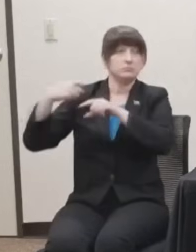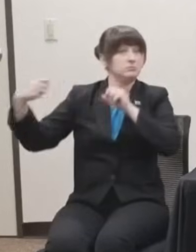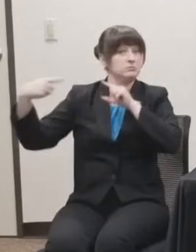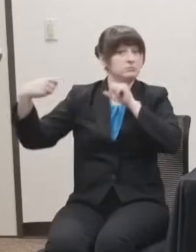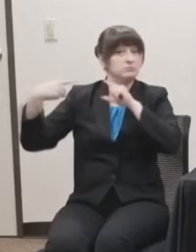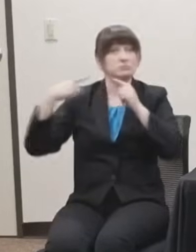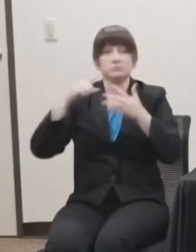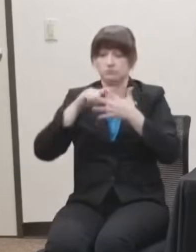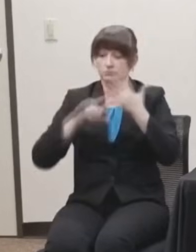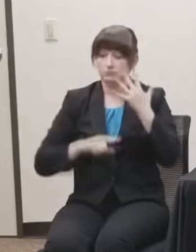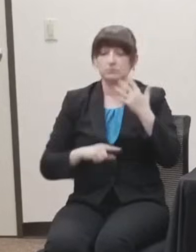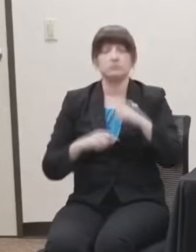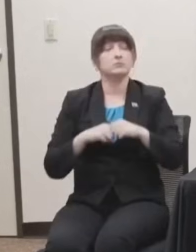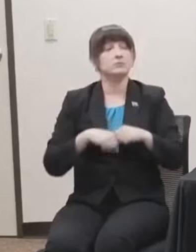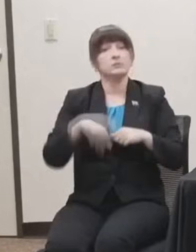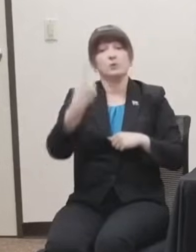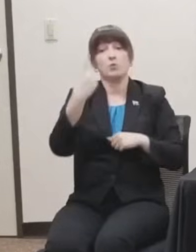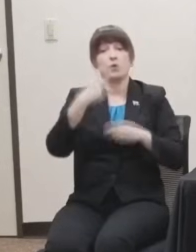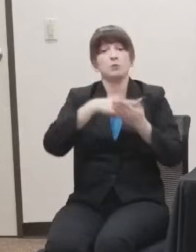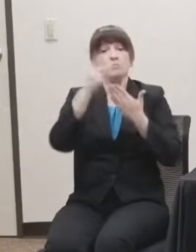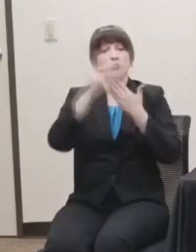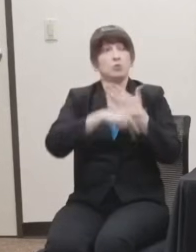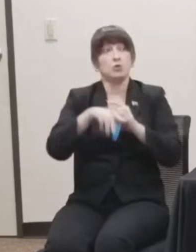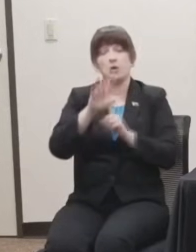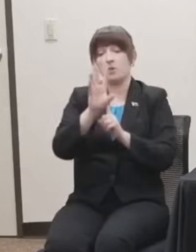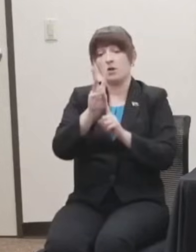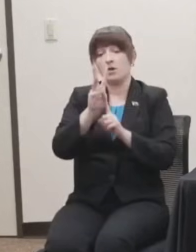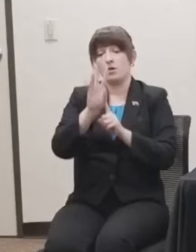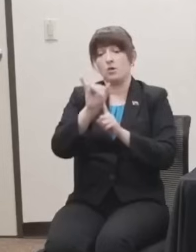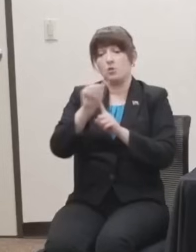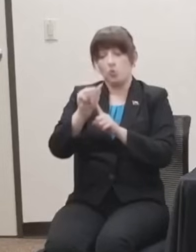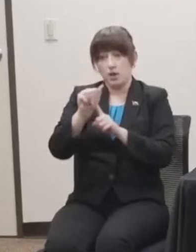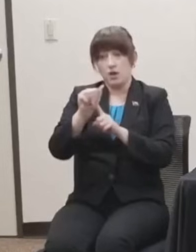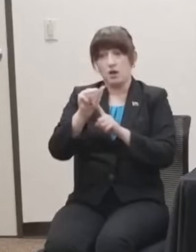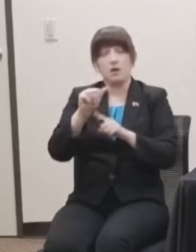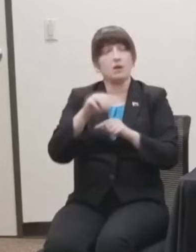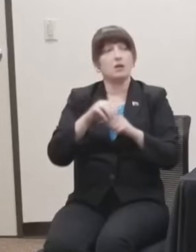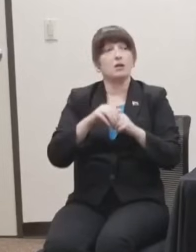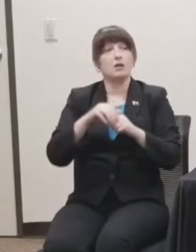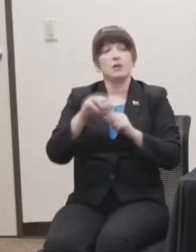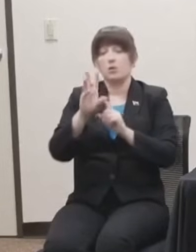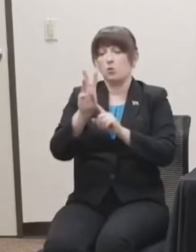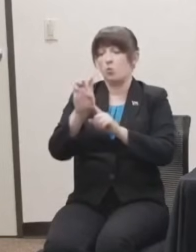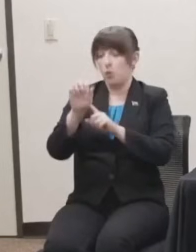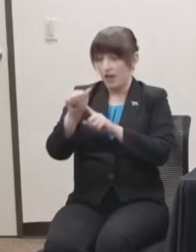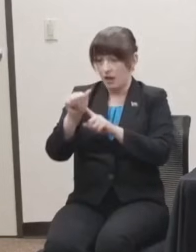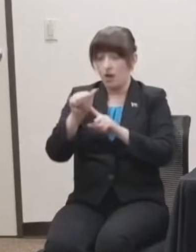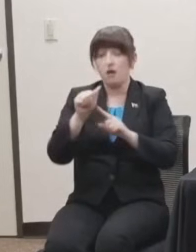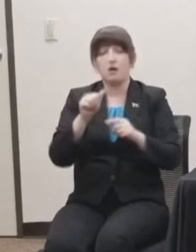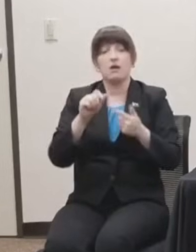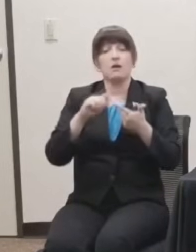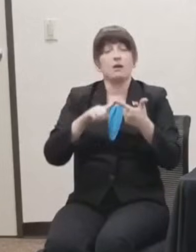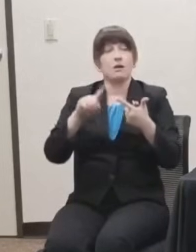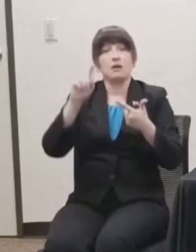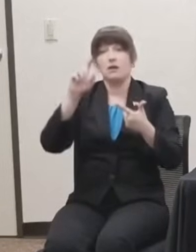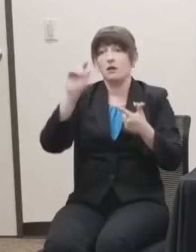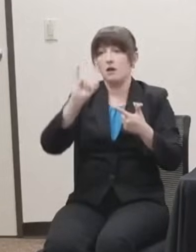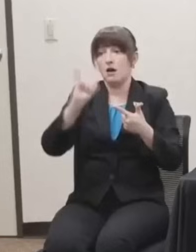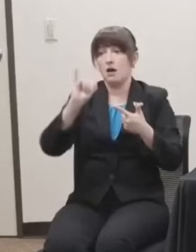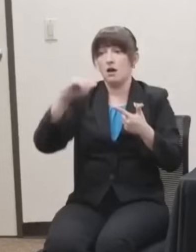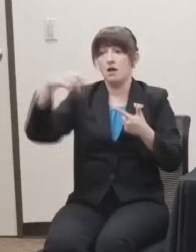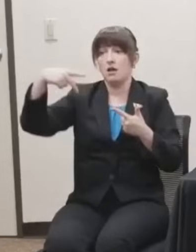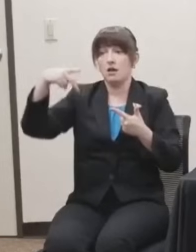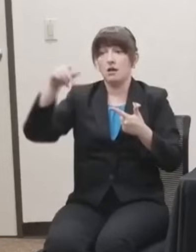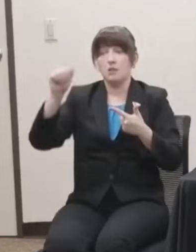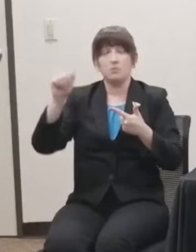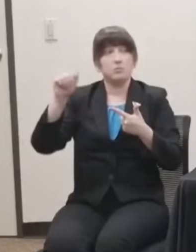talk about a program called WIA, the Wireless Emergency Alert, and IPAWS, the Integrated Public Alert and Warning System, and how they work or